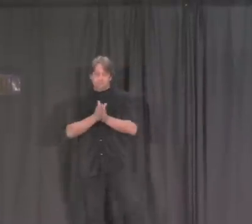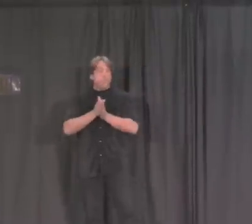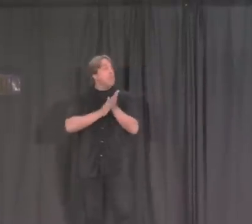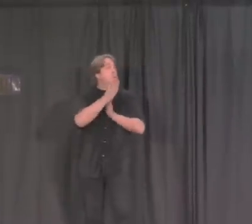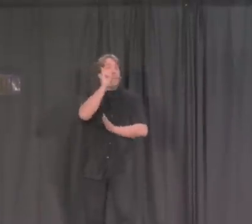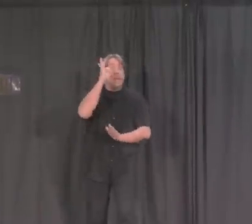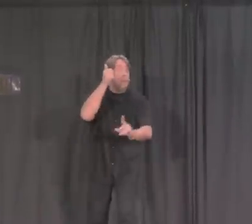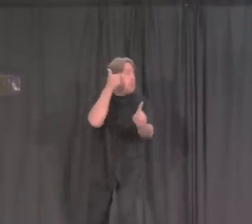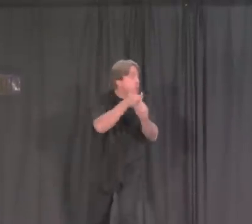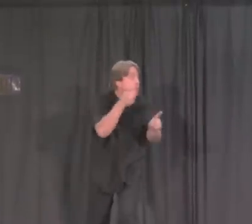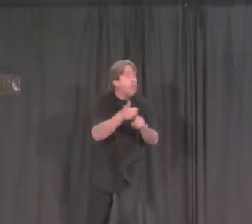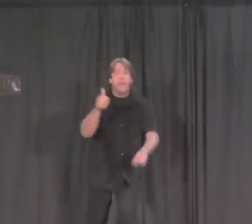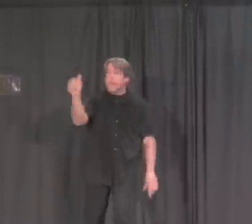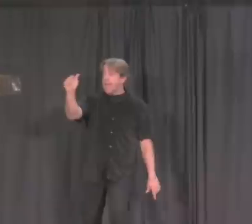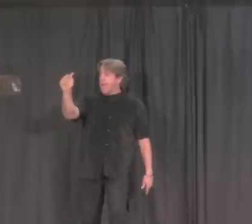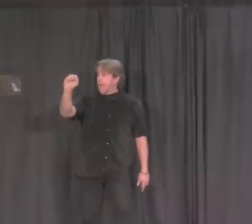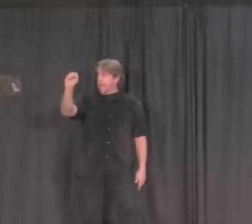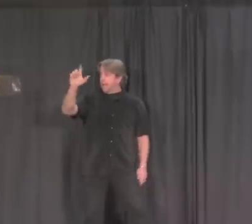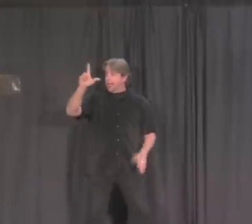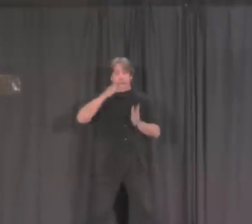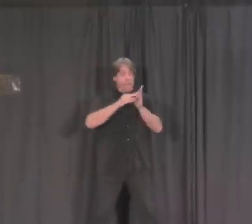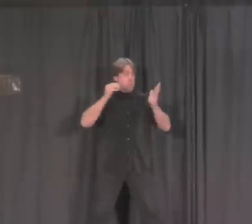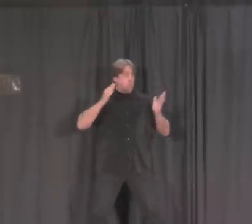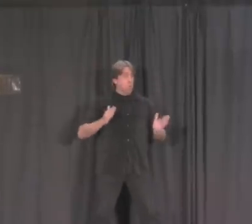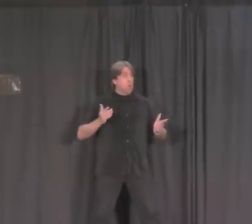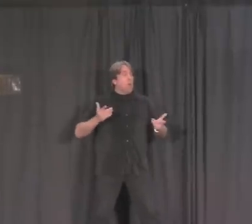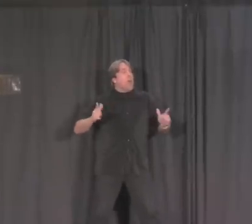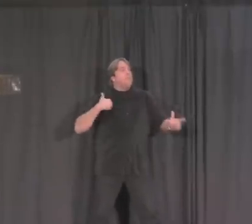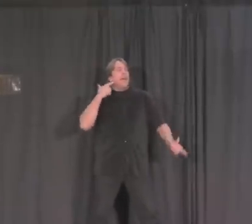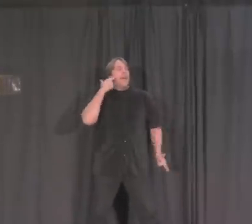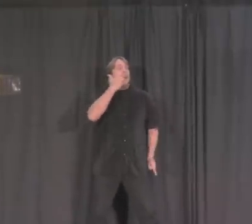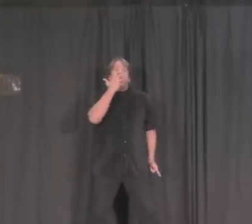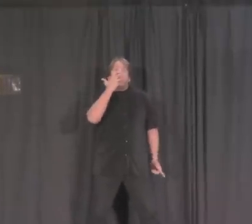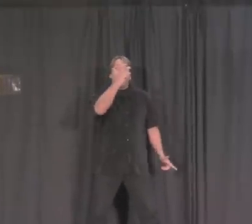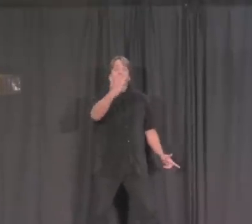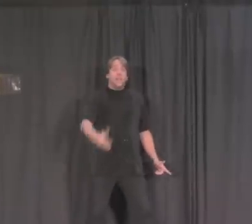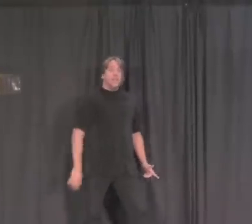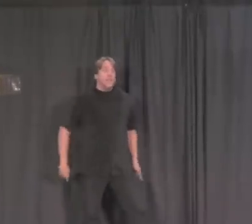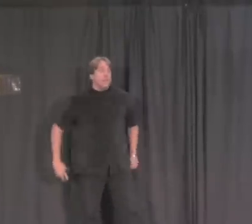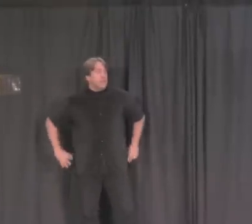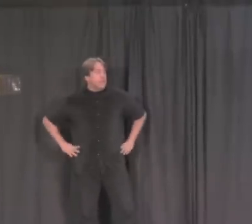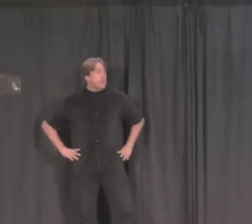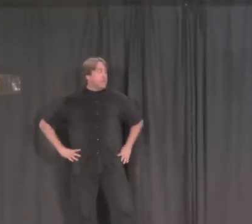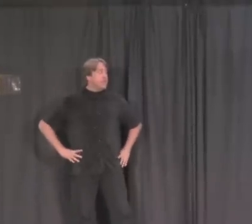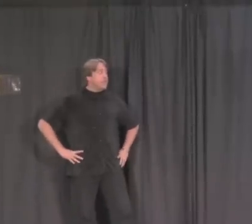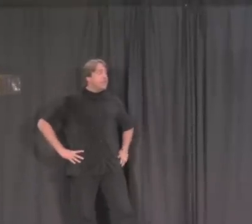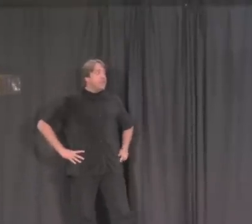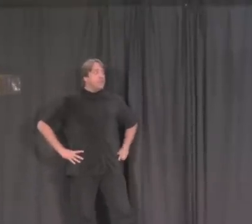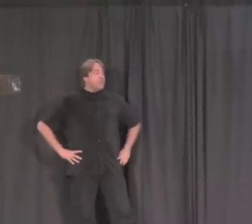ahead and see who is here. If you are an ASL student, let me hear you scream.